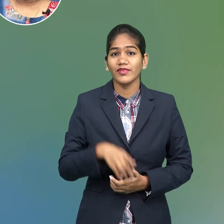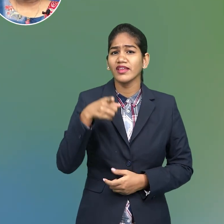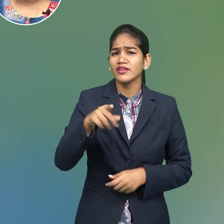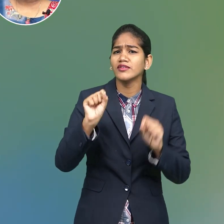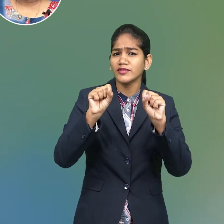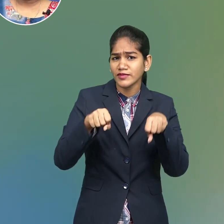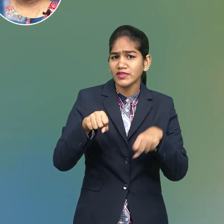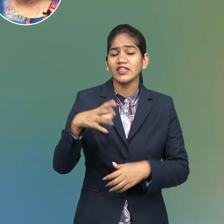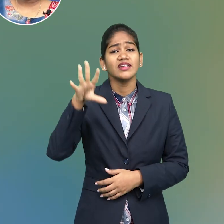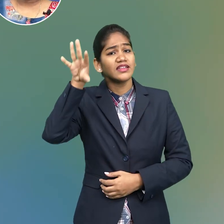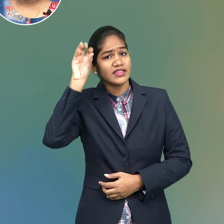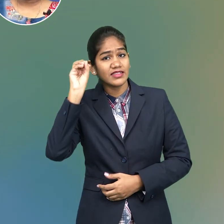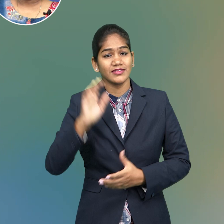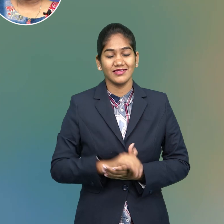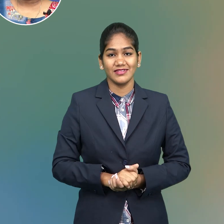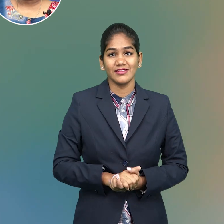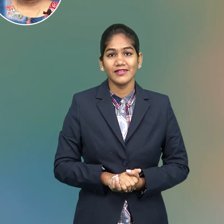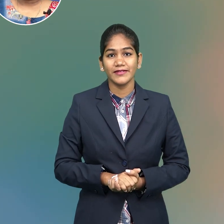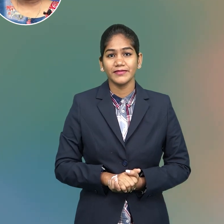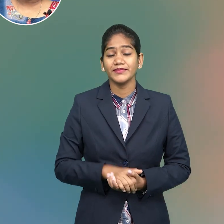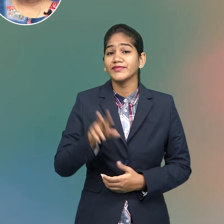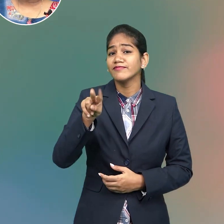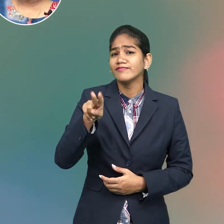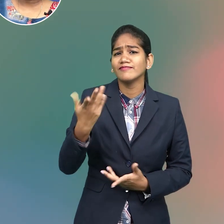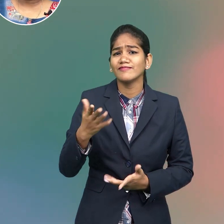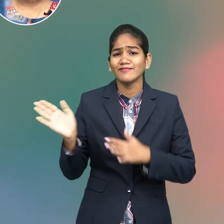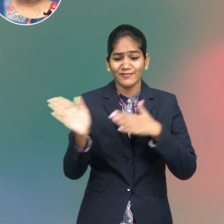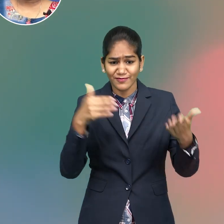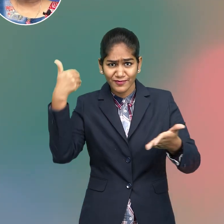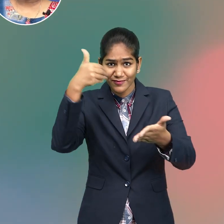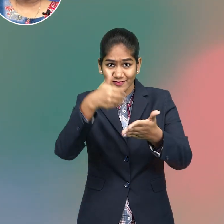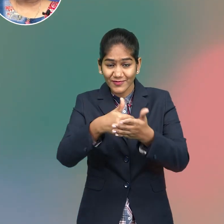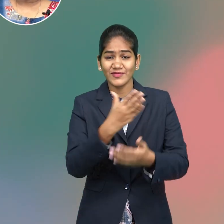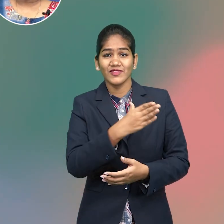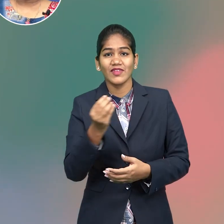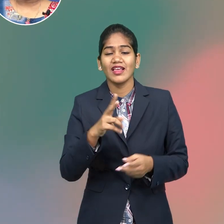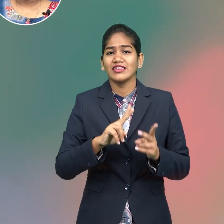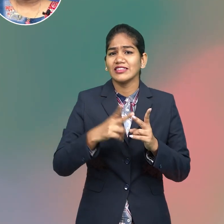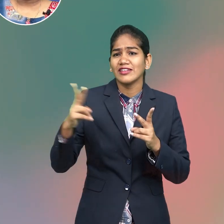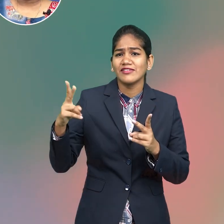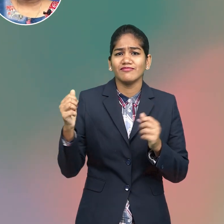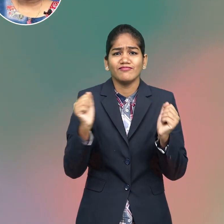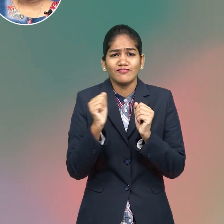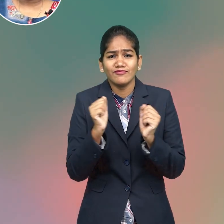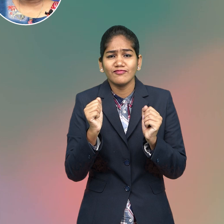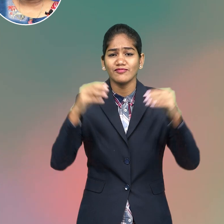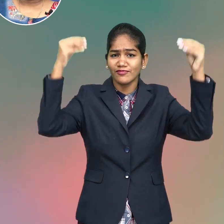You will be able to learn meaning of climate and weather.